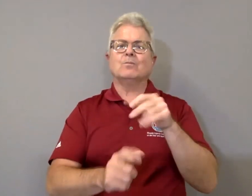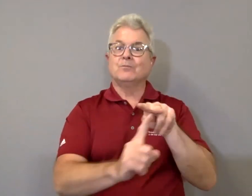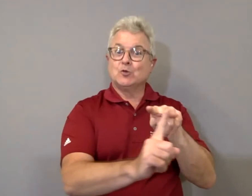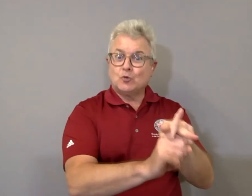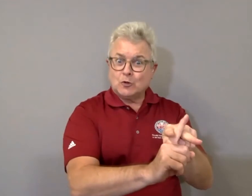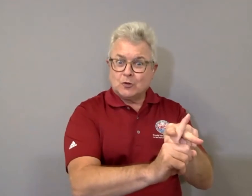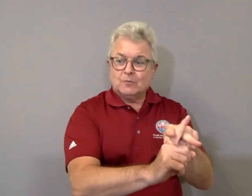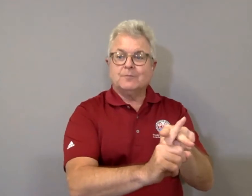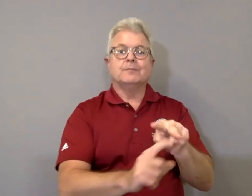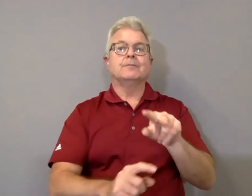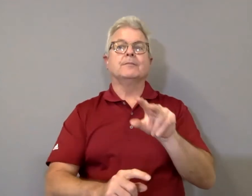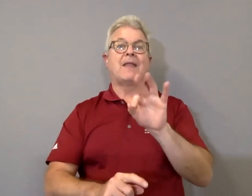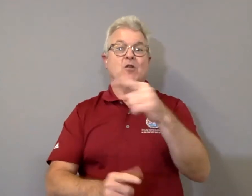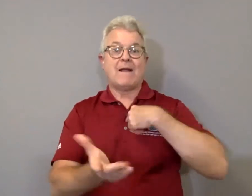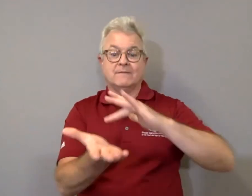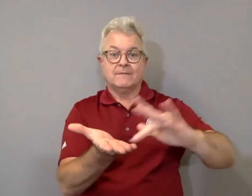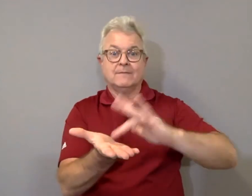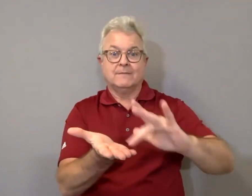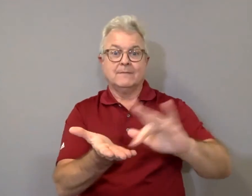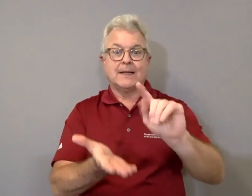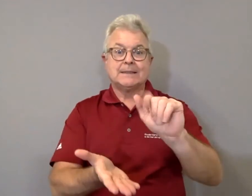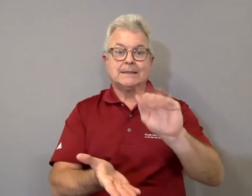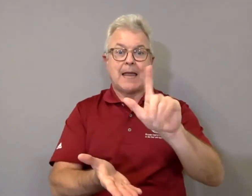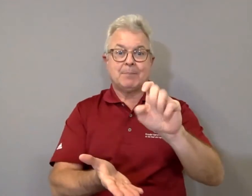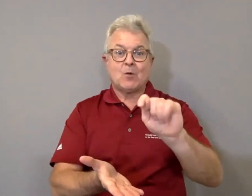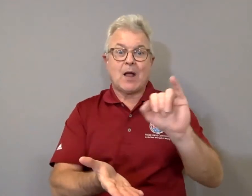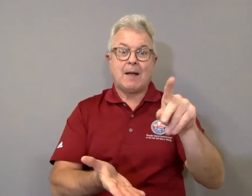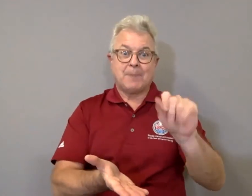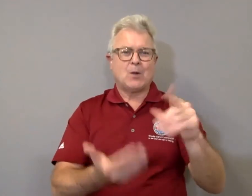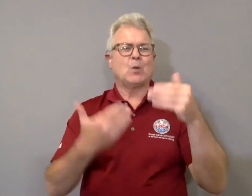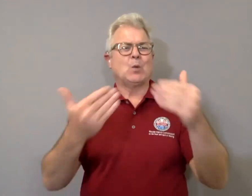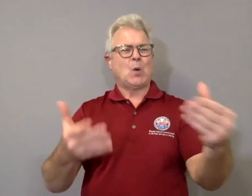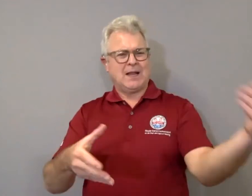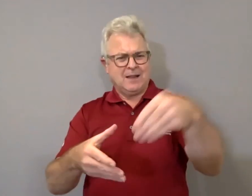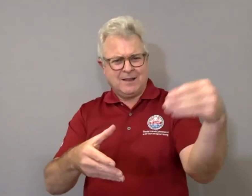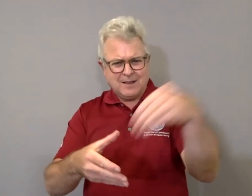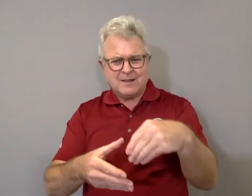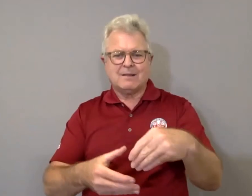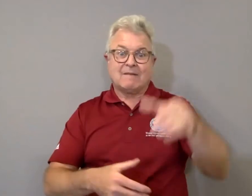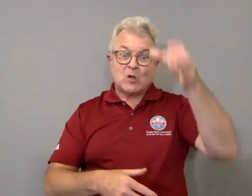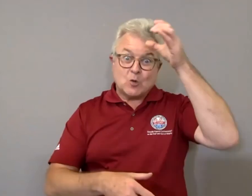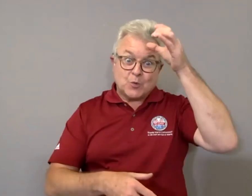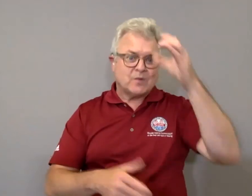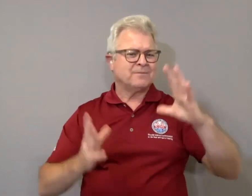your devices, phone chargers. If you also have a tablet or an iPad, go ahead and pack